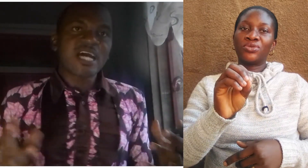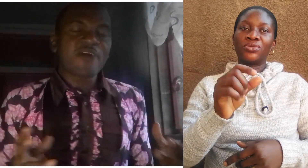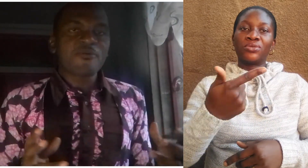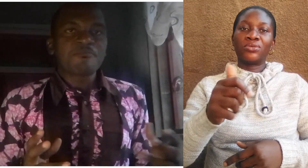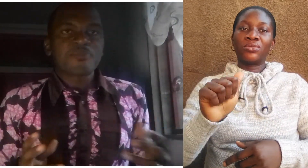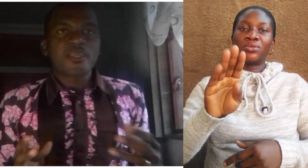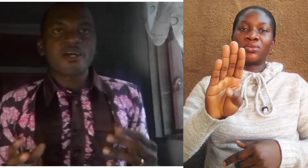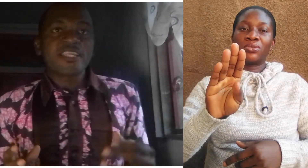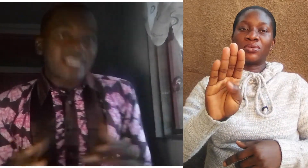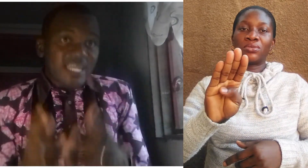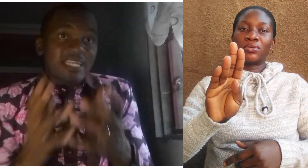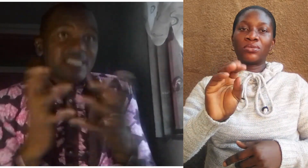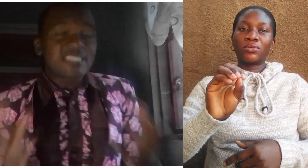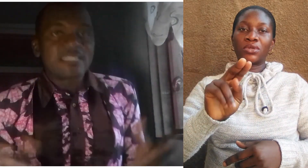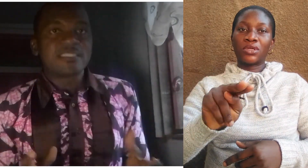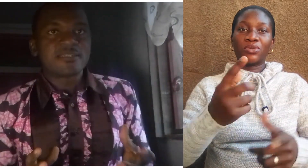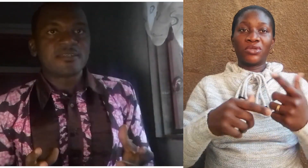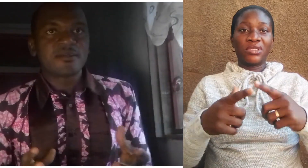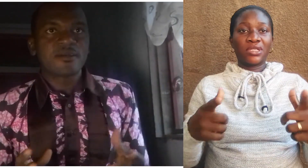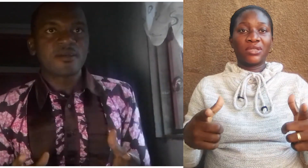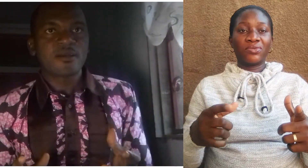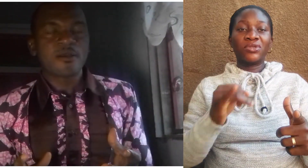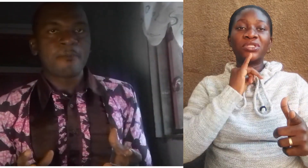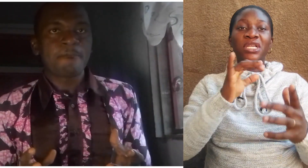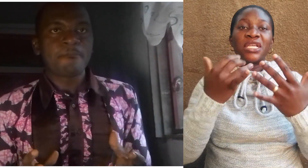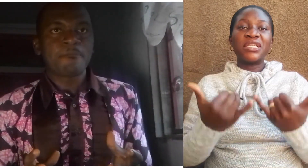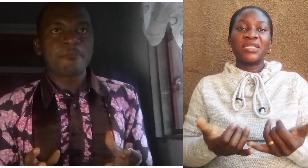is now neglected.